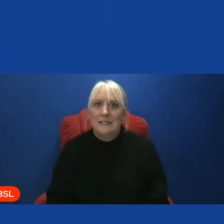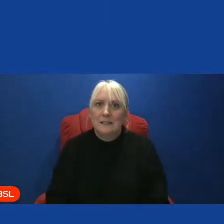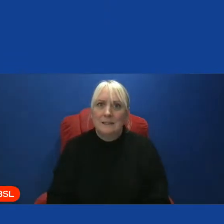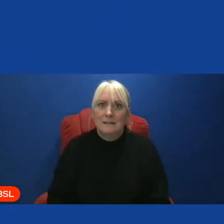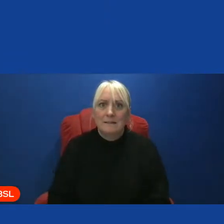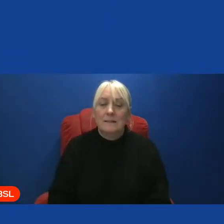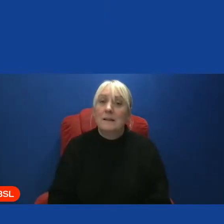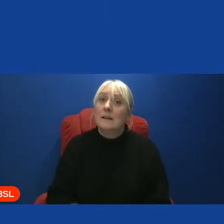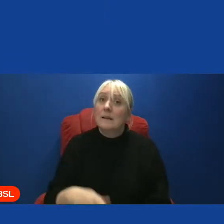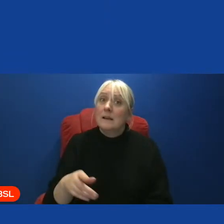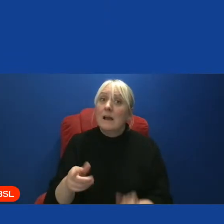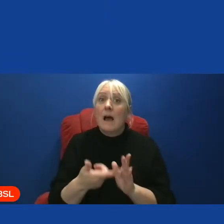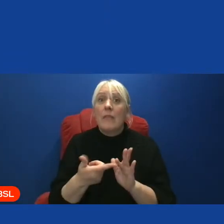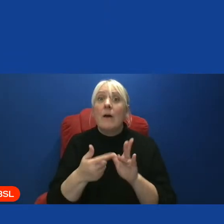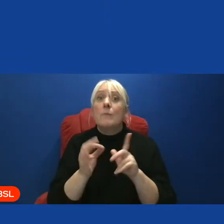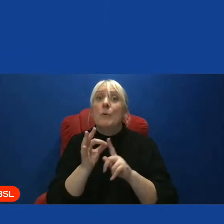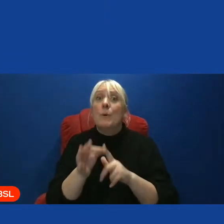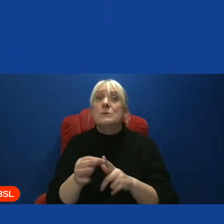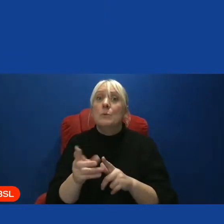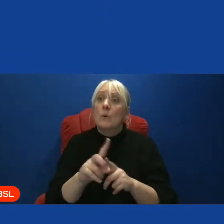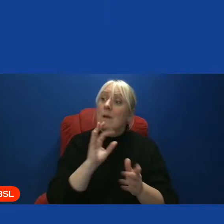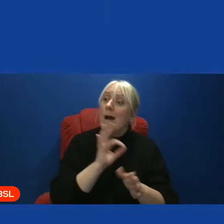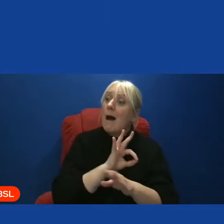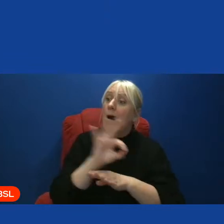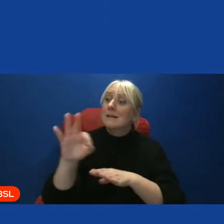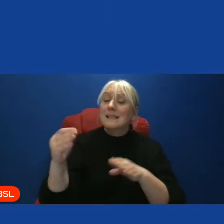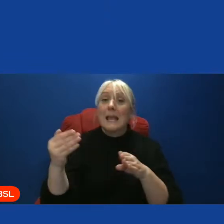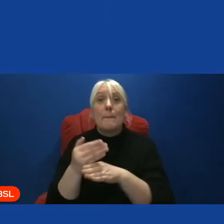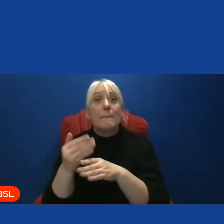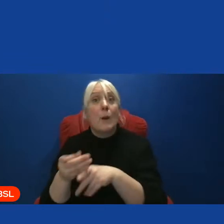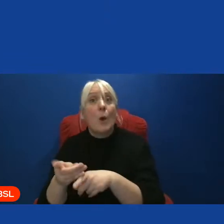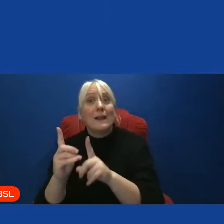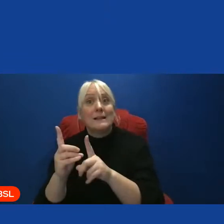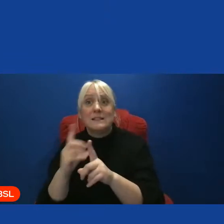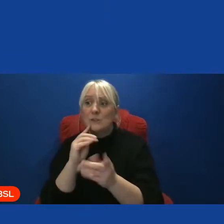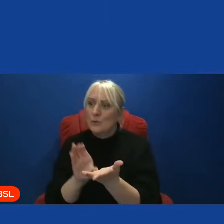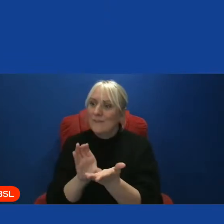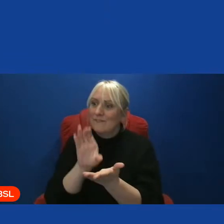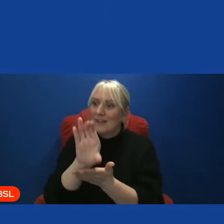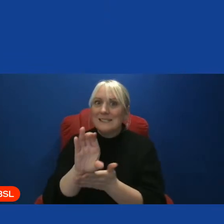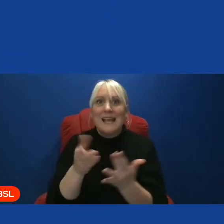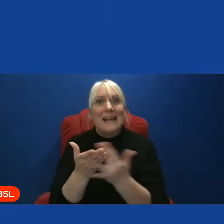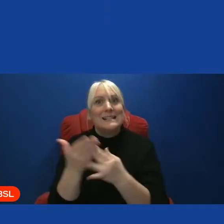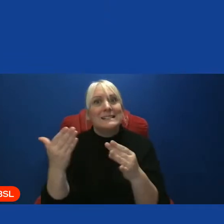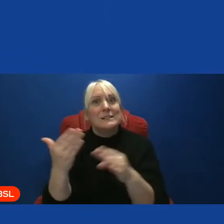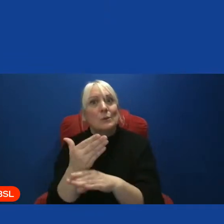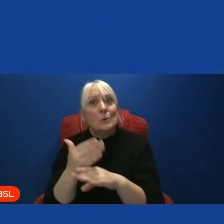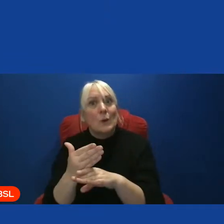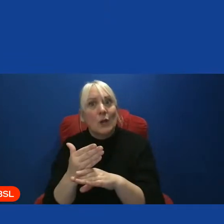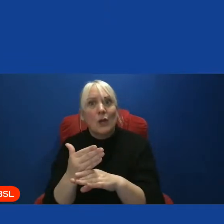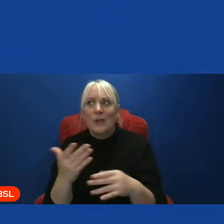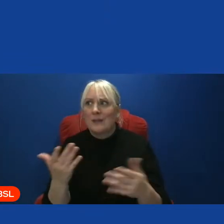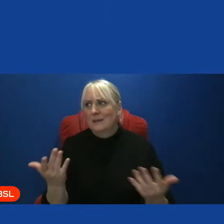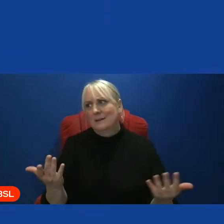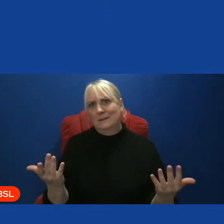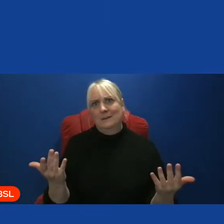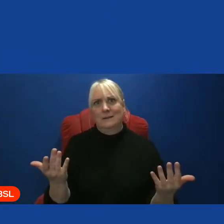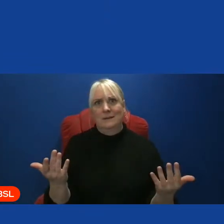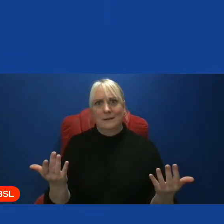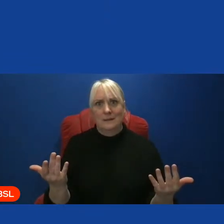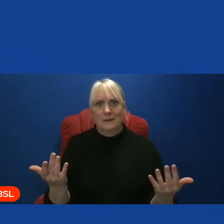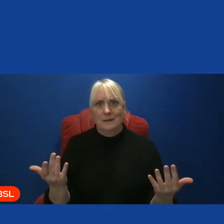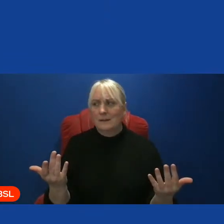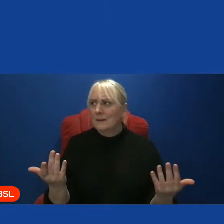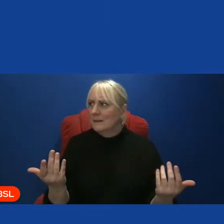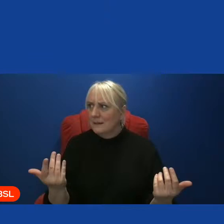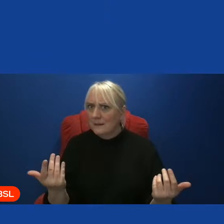employers to fund the access to work needs now. Oh, very funny. We all